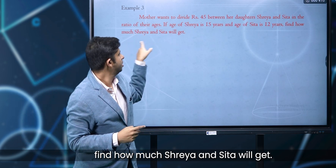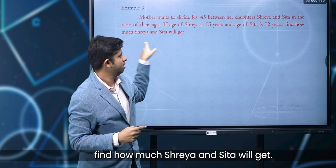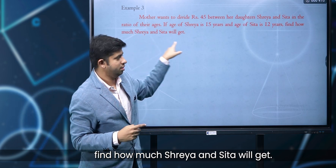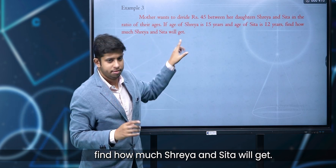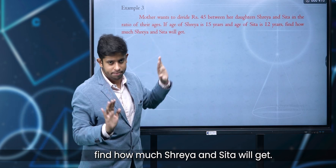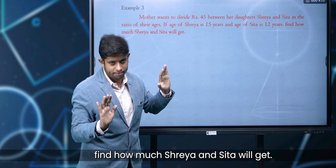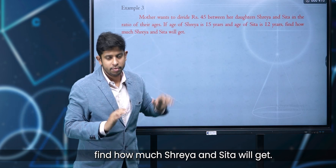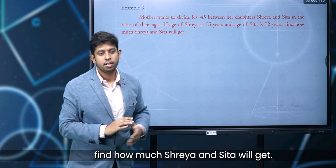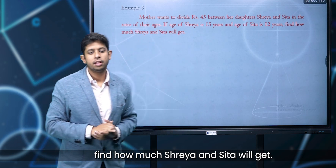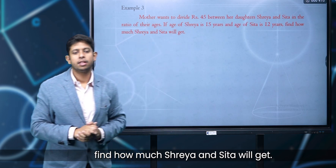get.